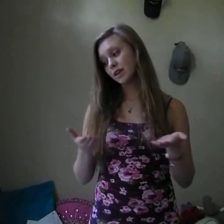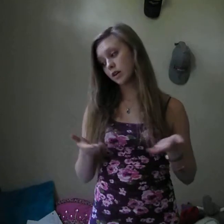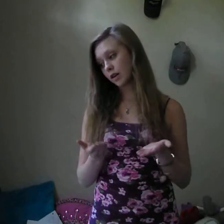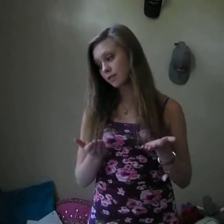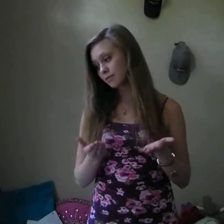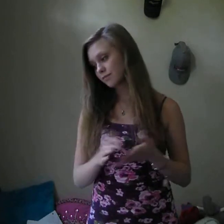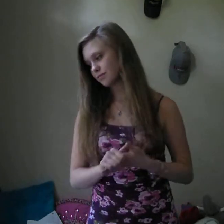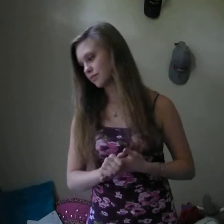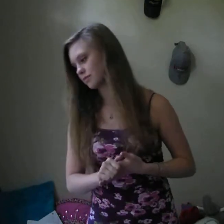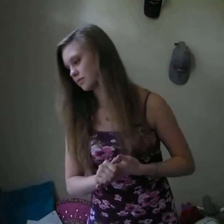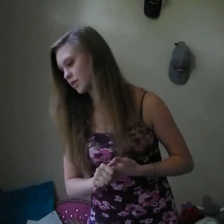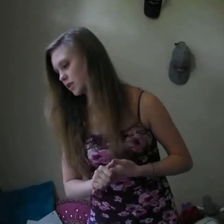Here.